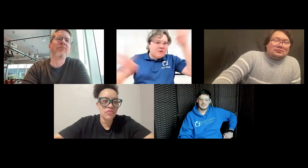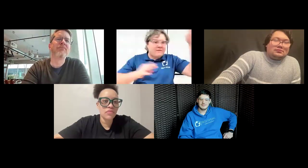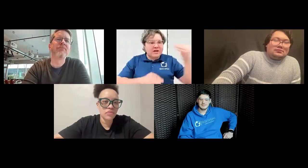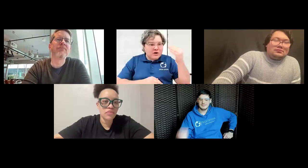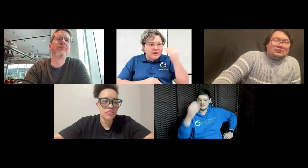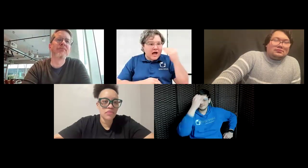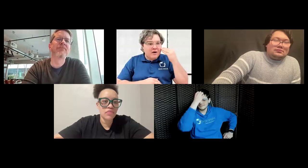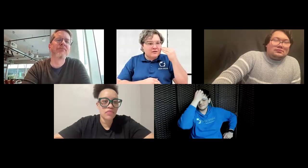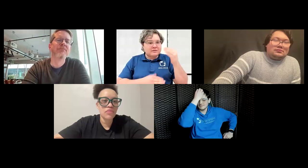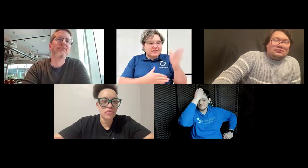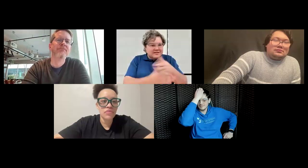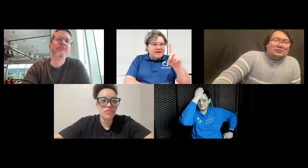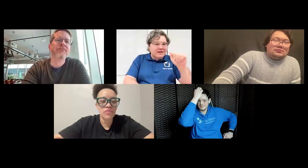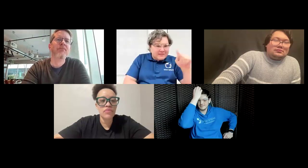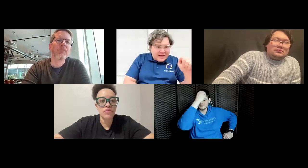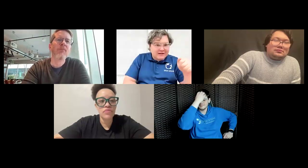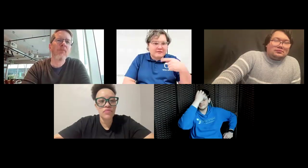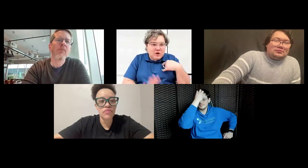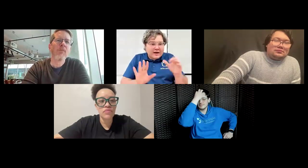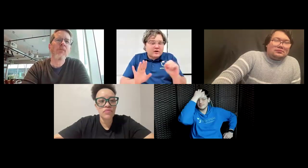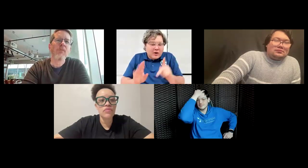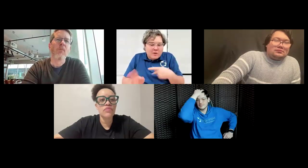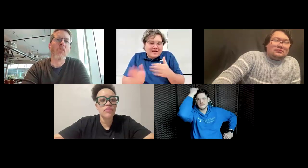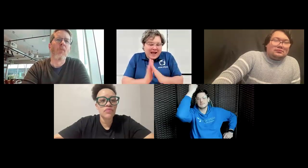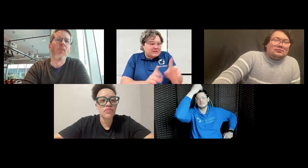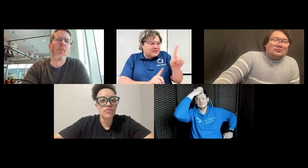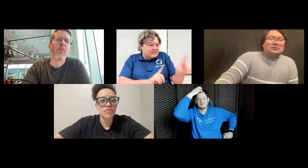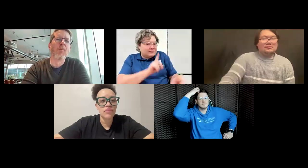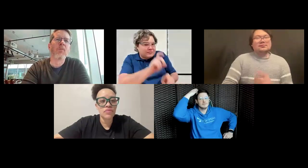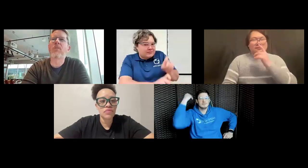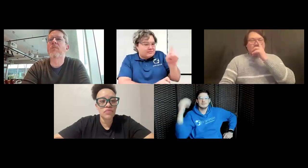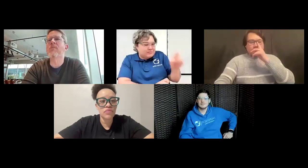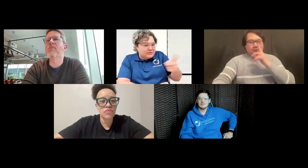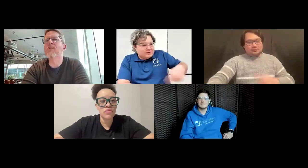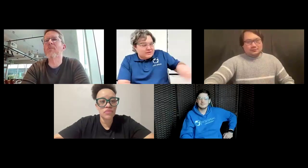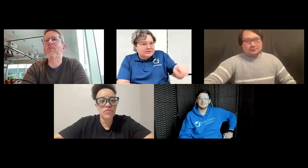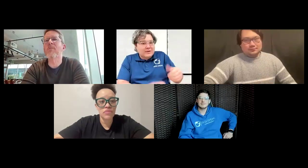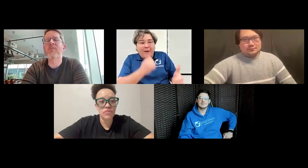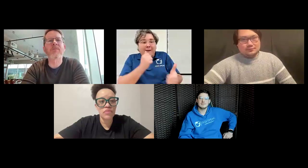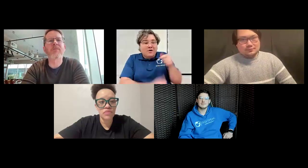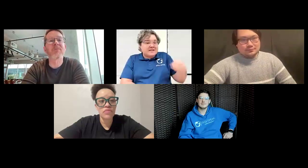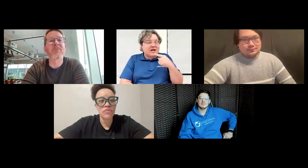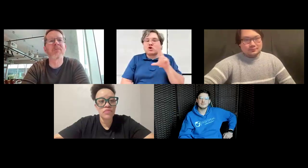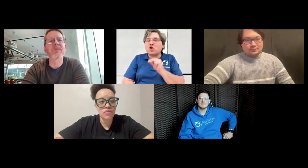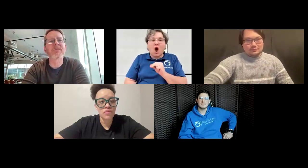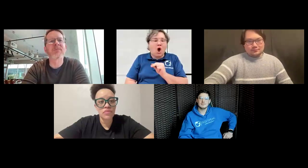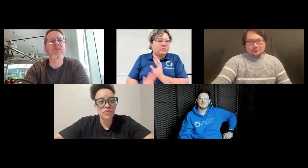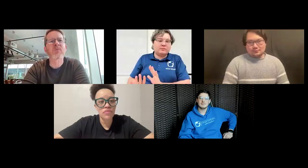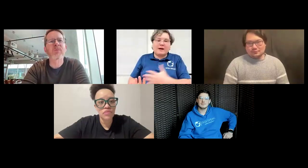And people want to collaborate and create new inventions and things like that related to data. And it's like, okay, So we just ask questions,